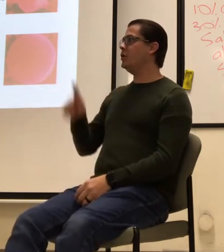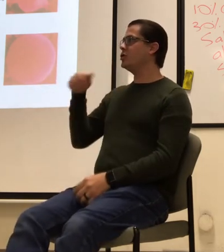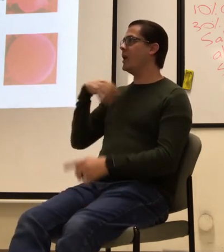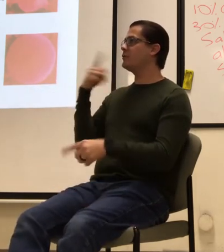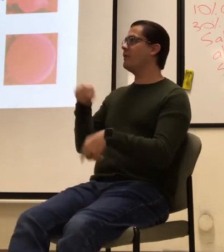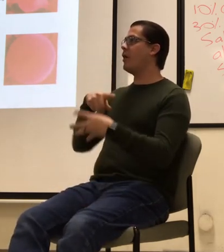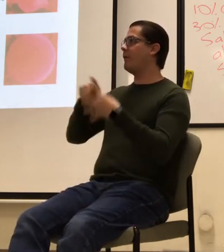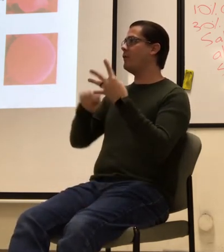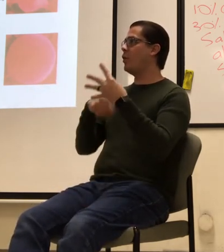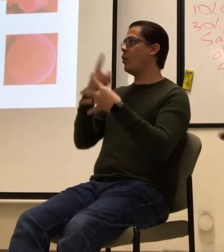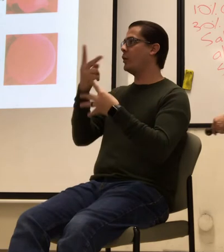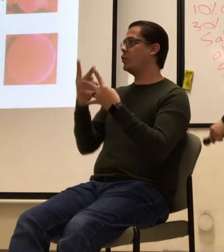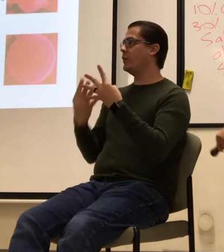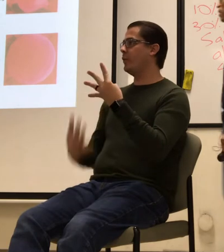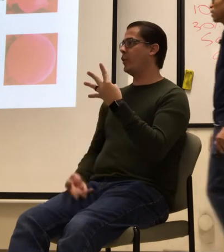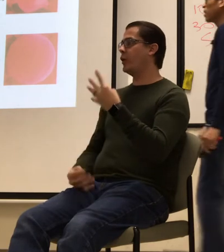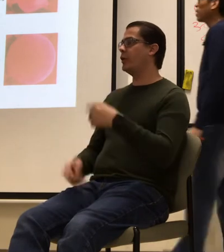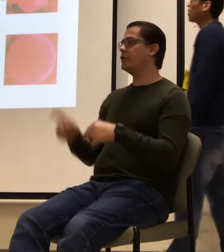Okay, what did you think?